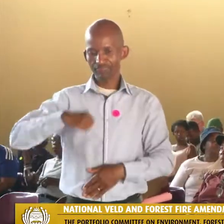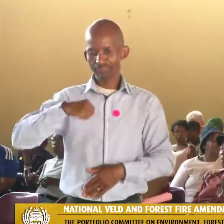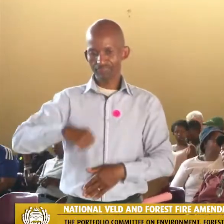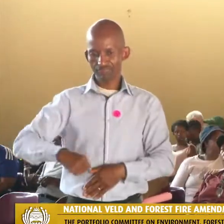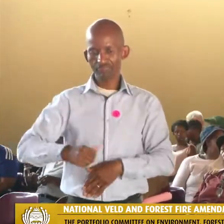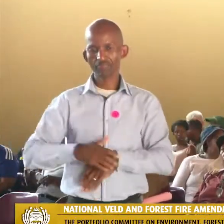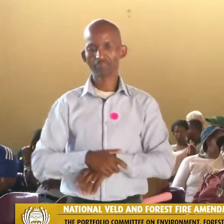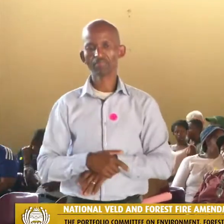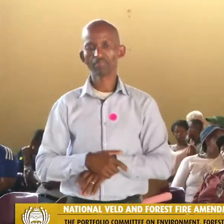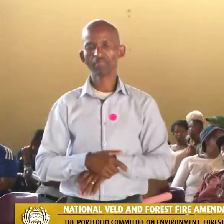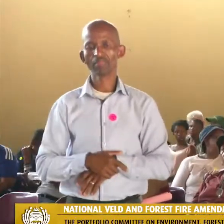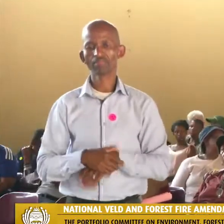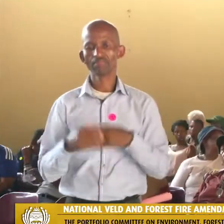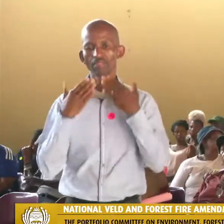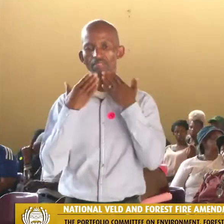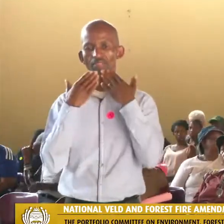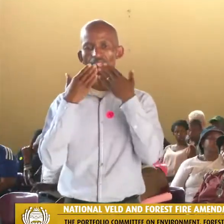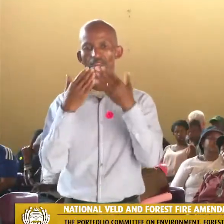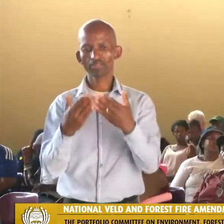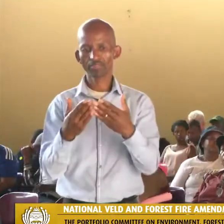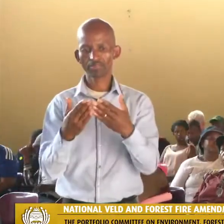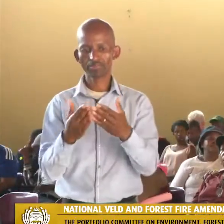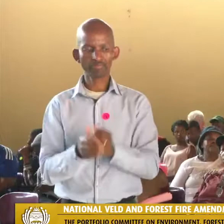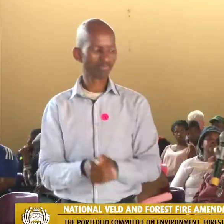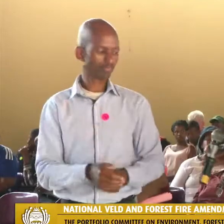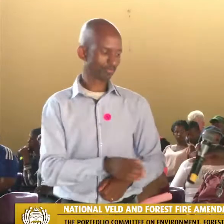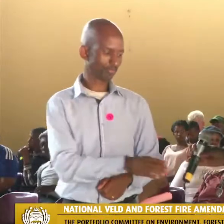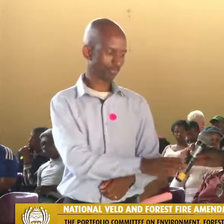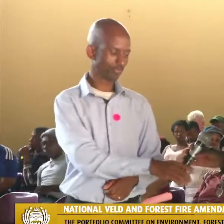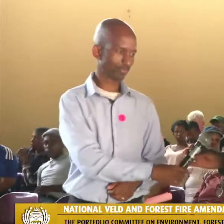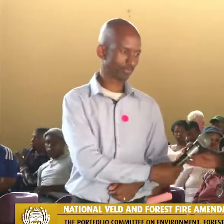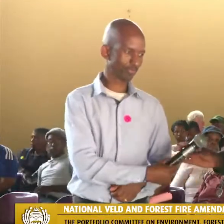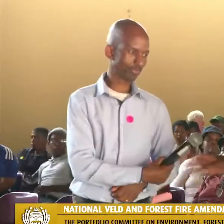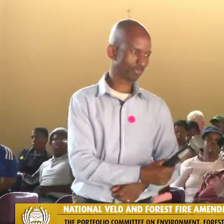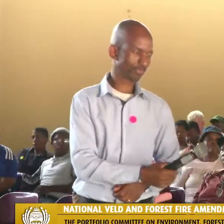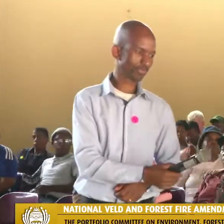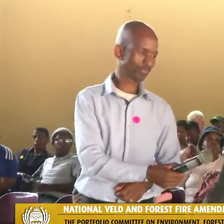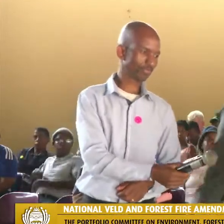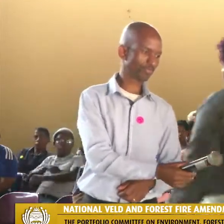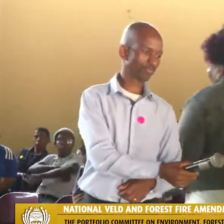the municipality. Thank you. I thank you.